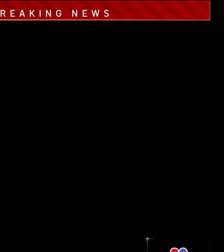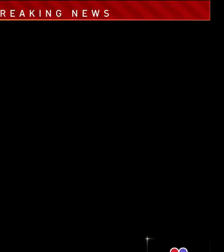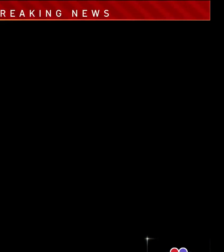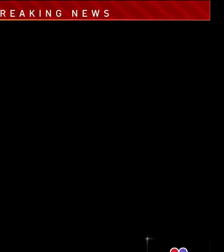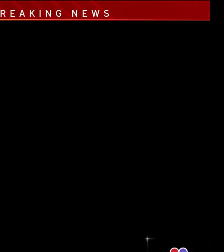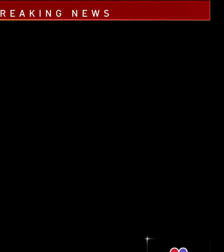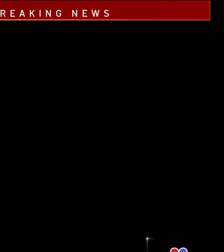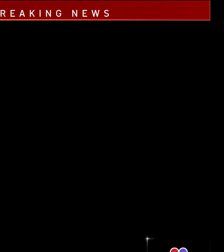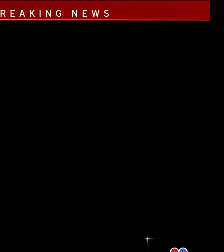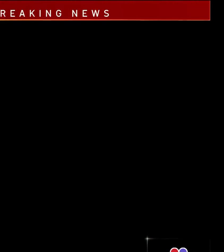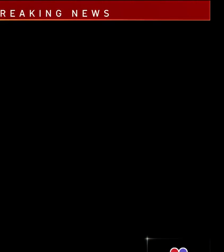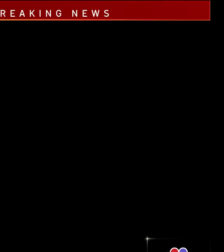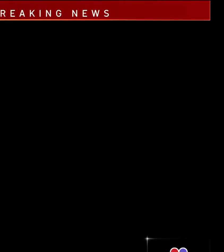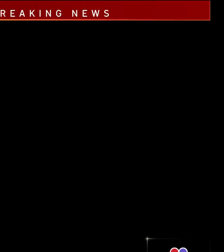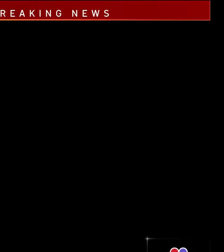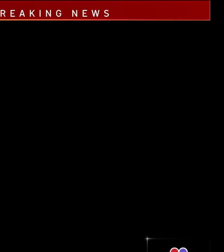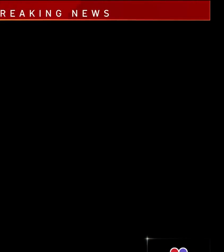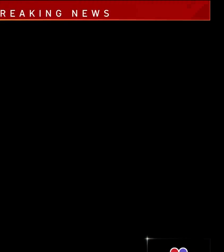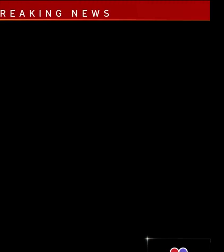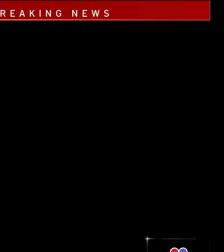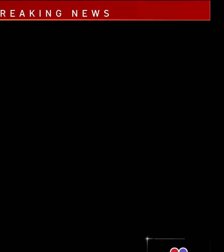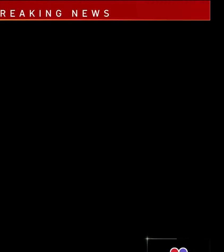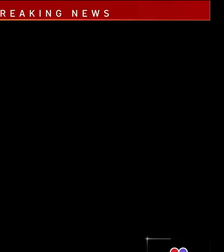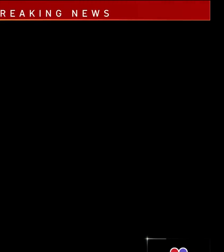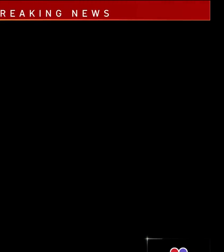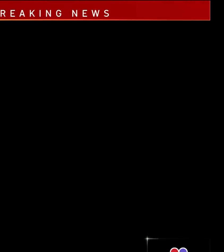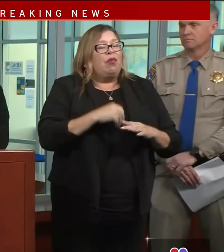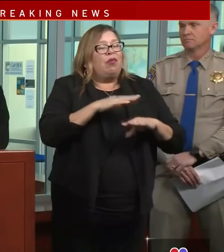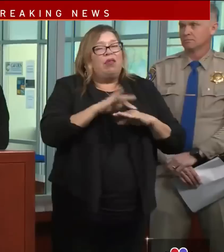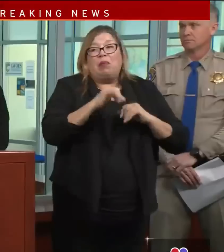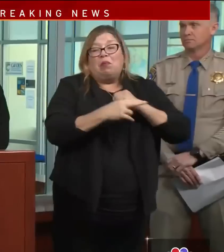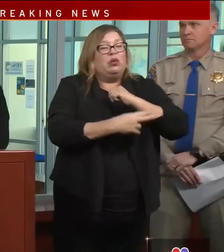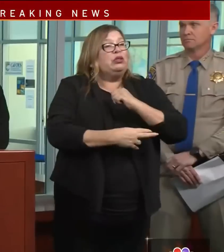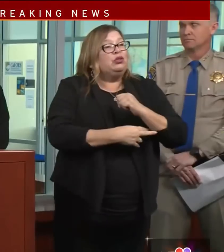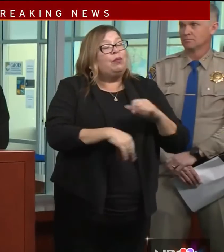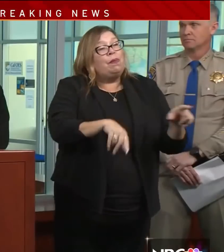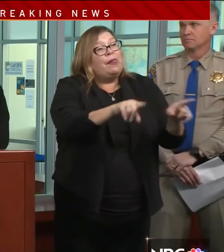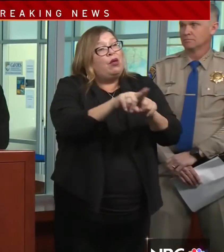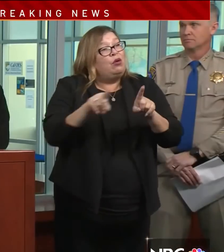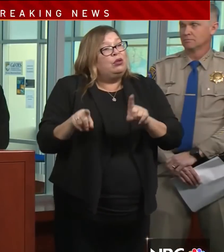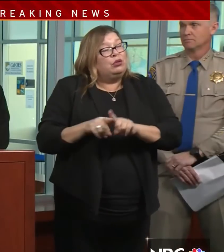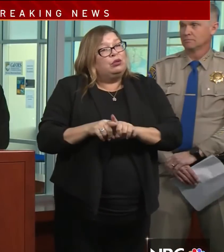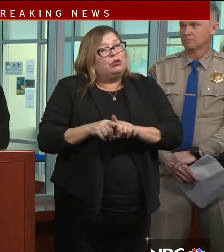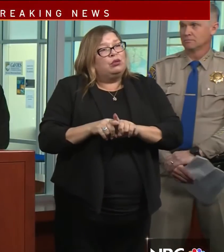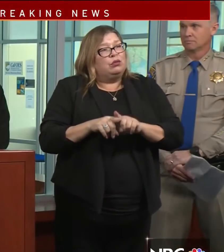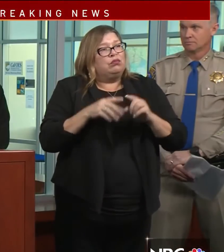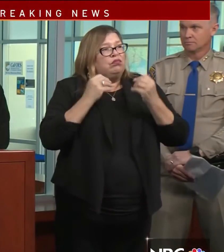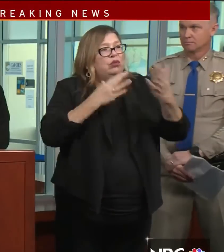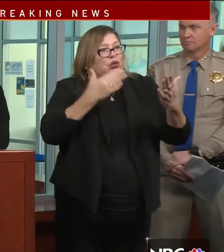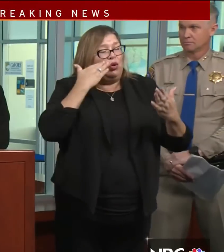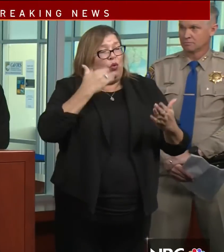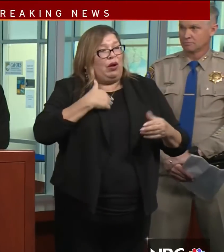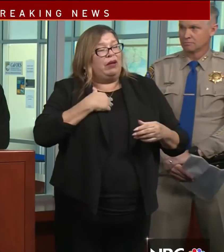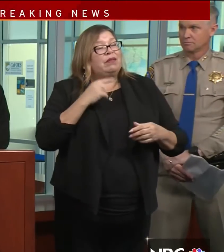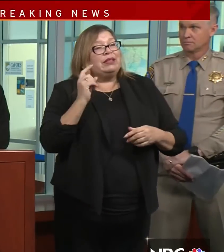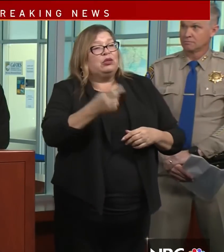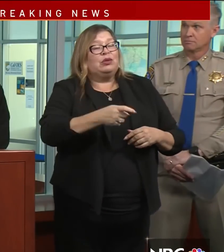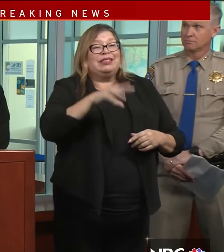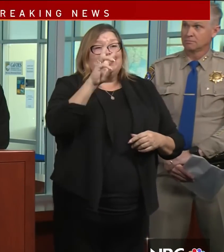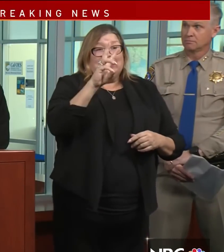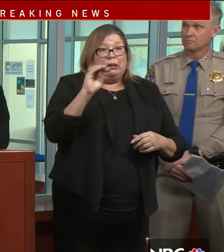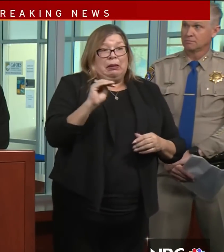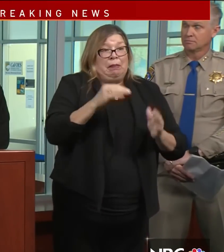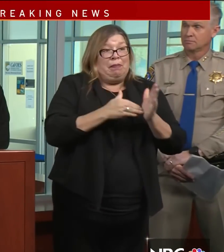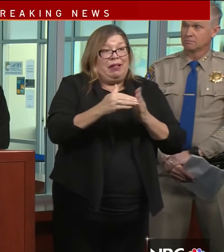through traffic control. I also want to mention that I've issued a $6 million emergency